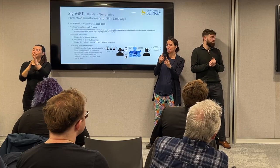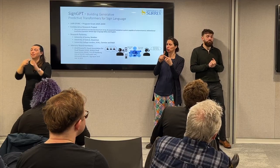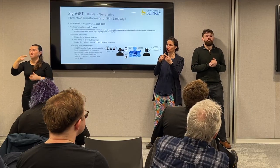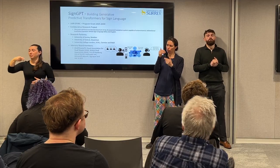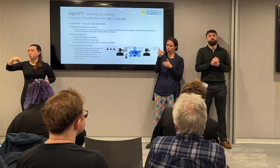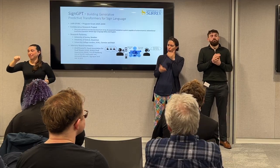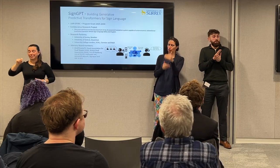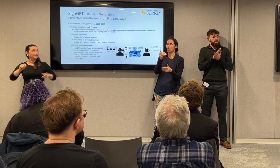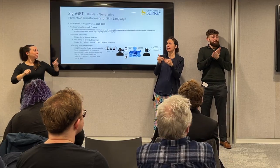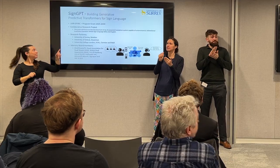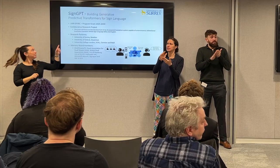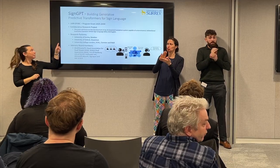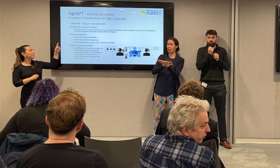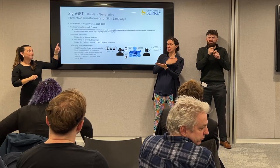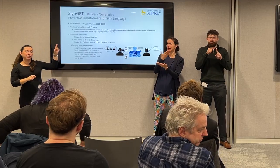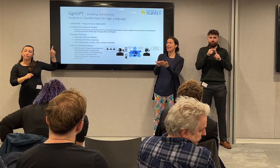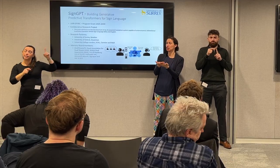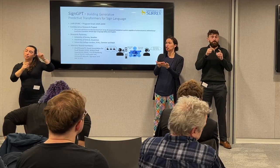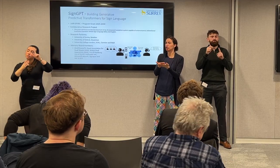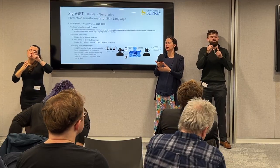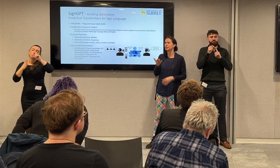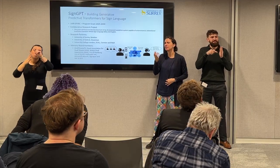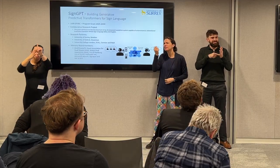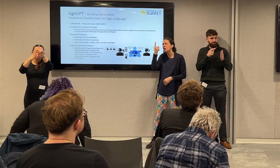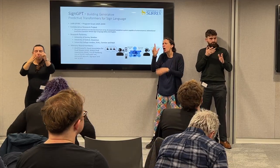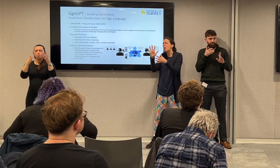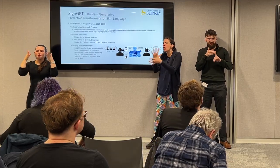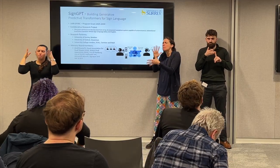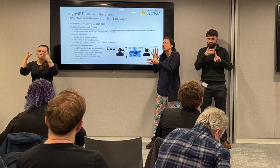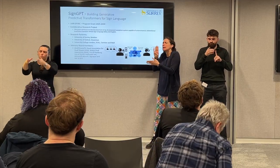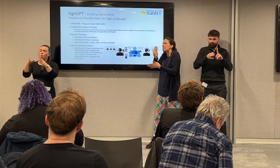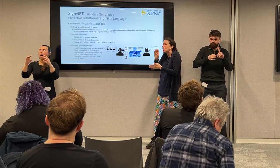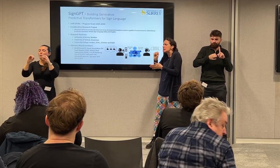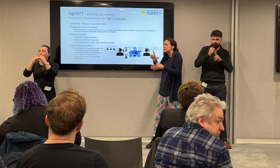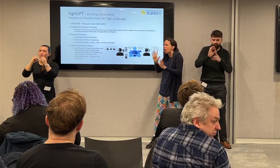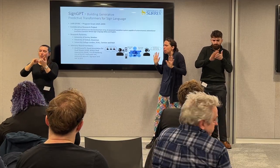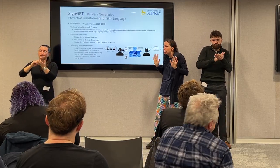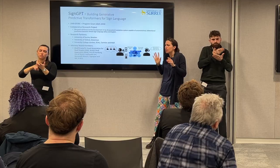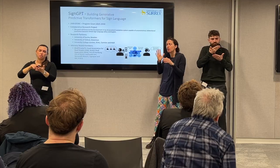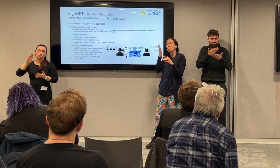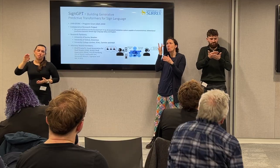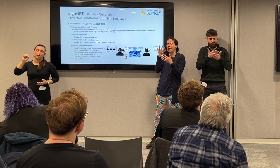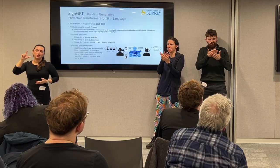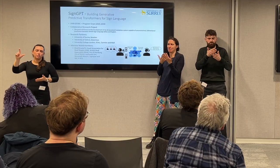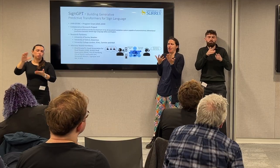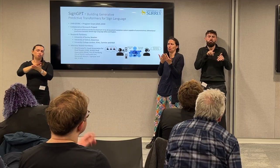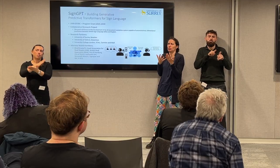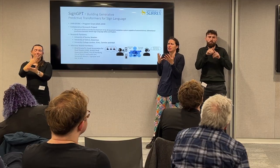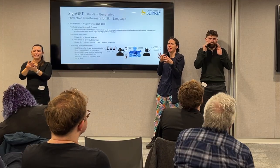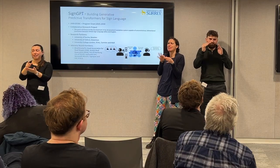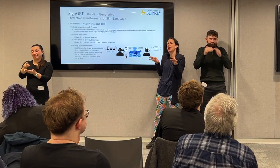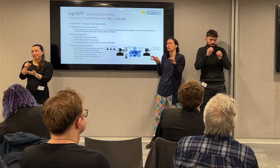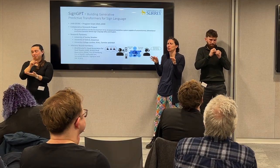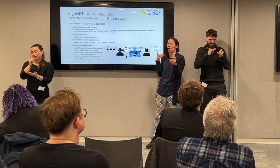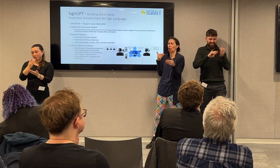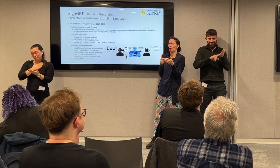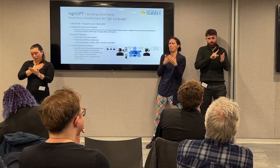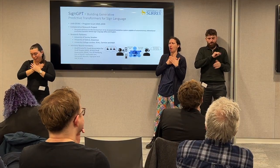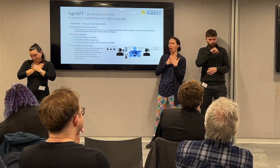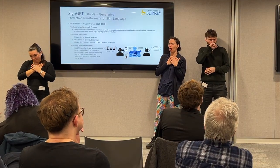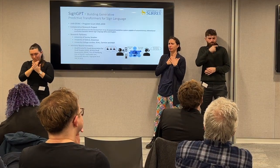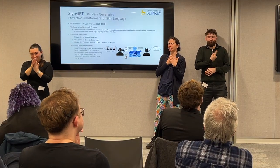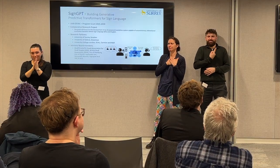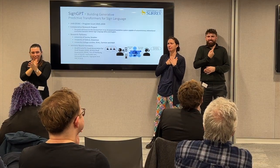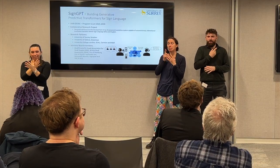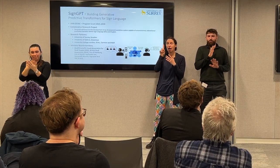progress translation, primarily in BSL, because that's the language that's closest to my heart. But if we can